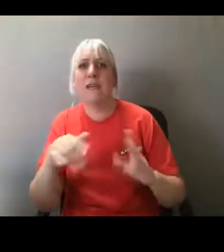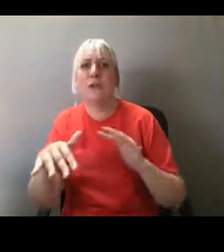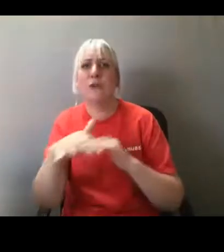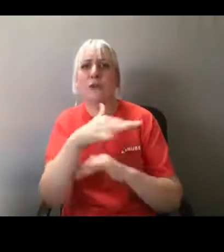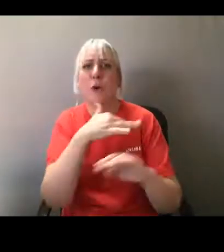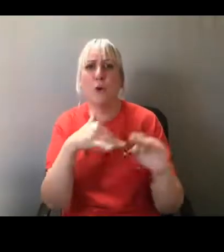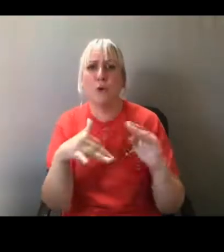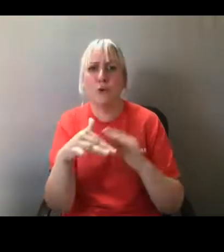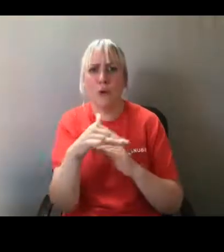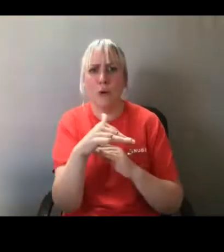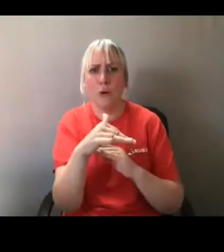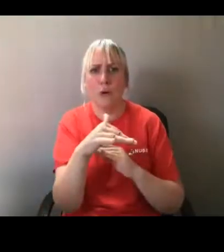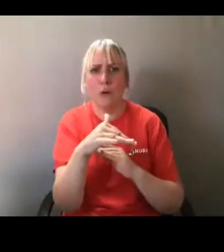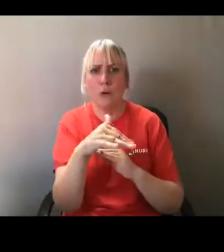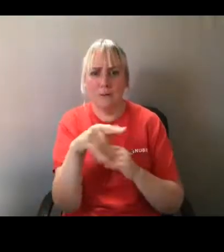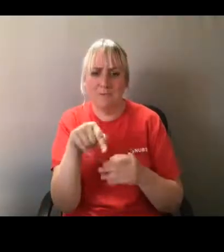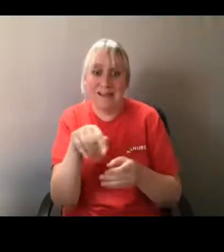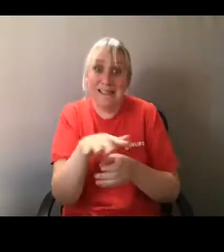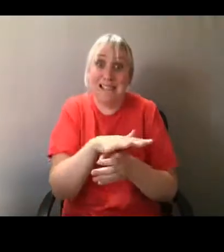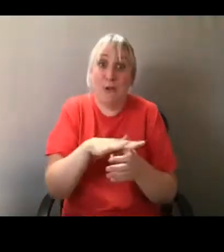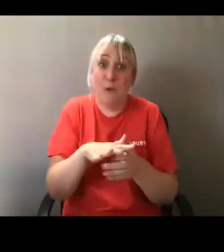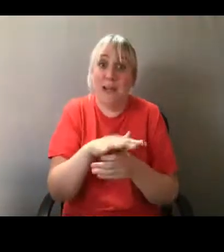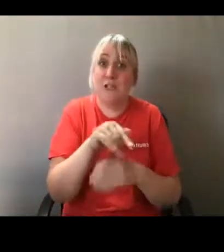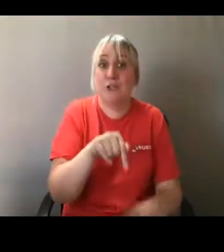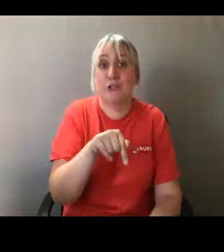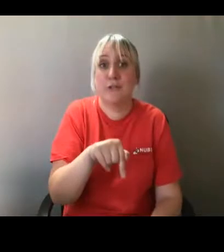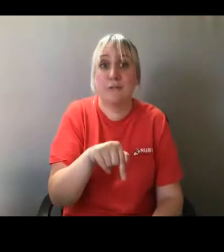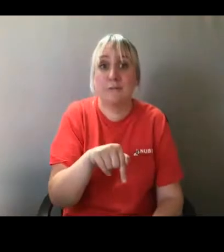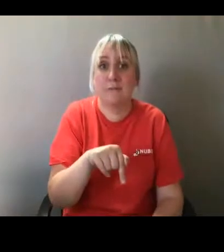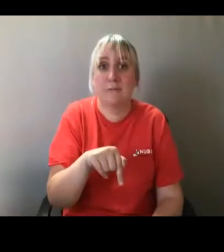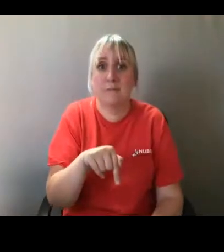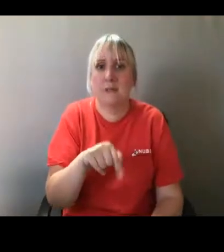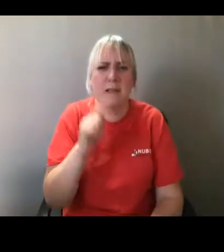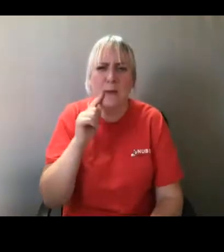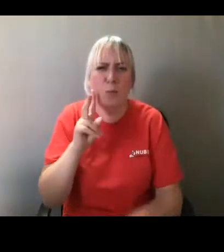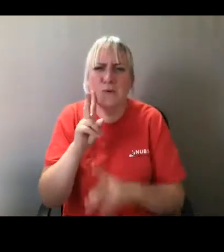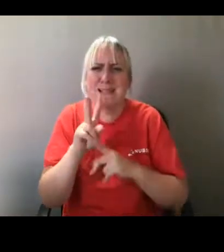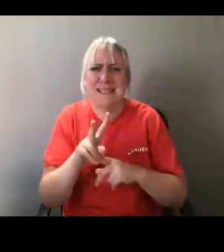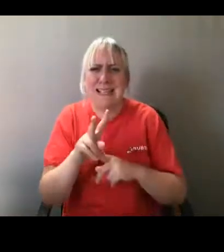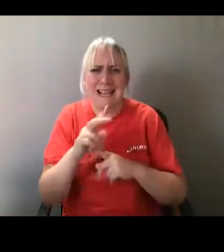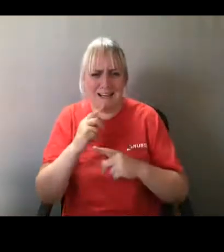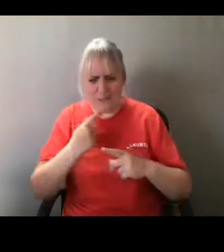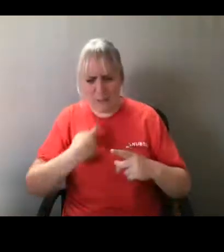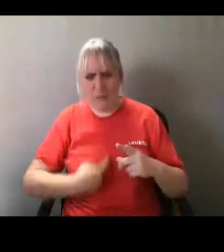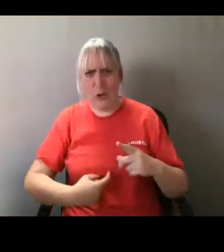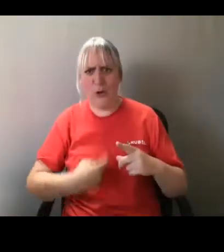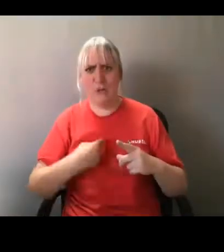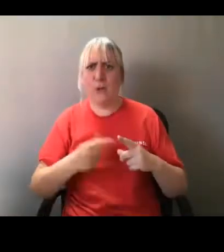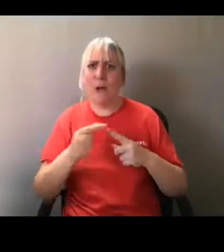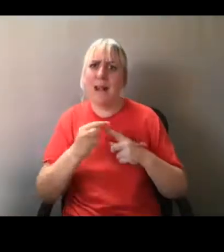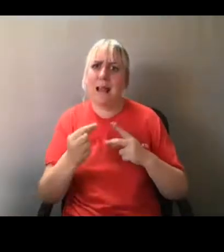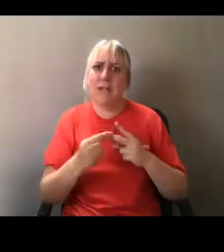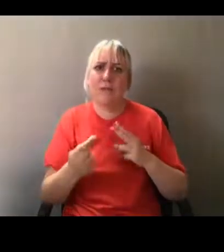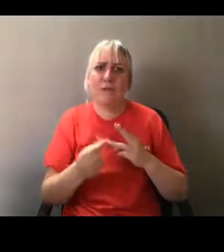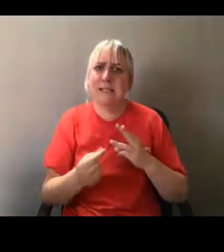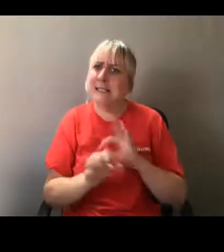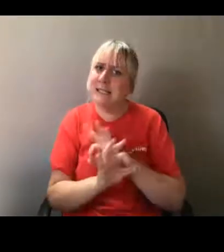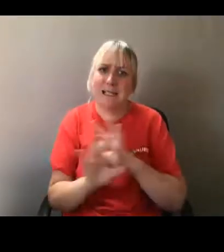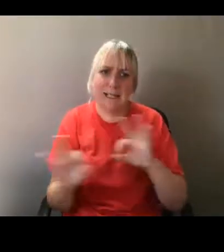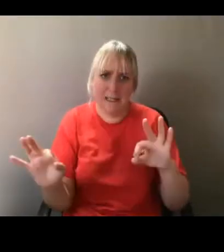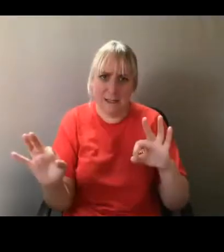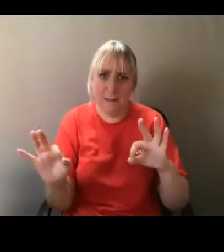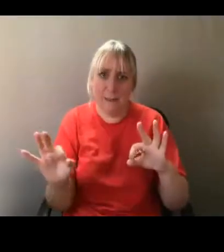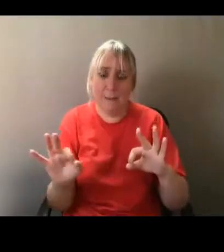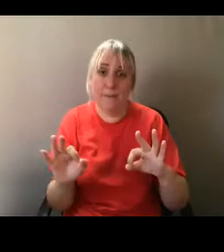social situation, not a personal characteristic. And